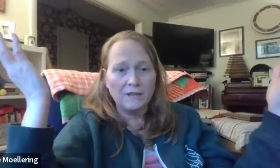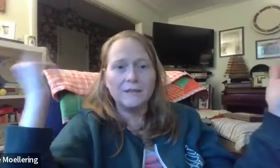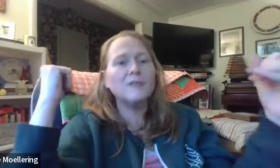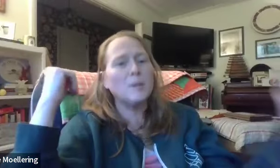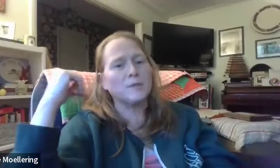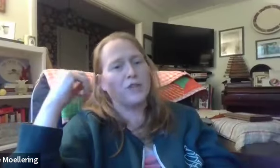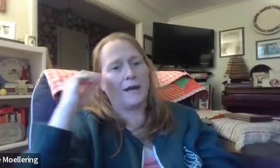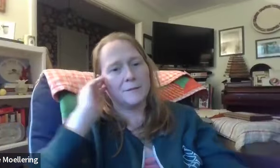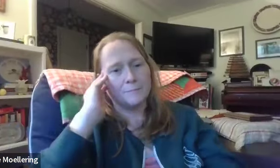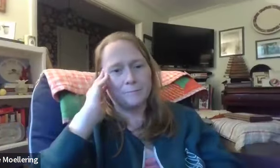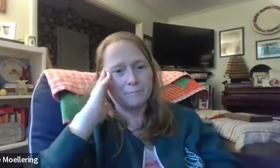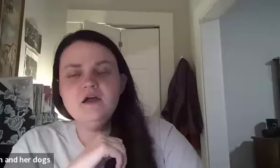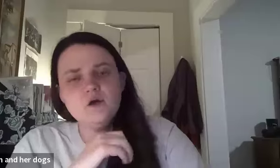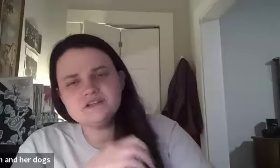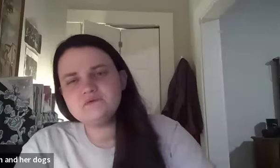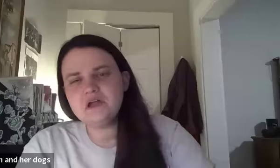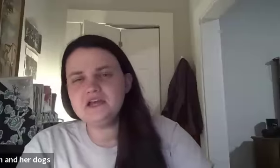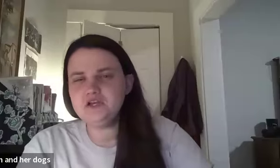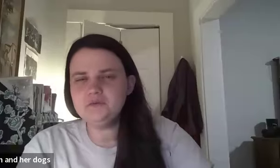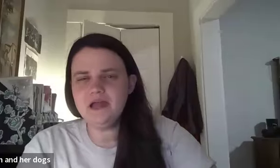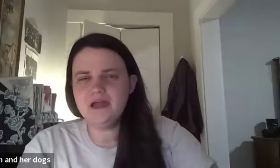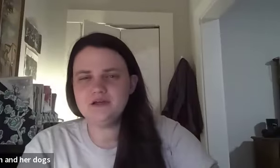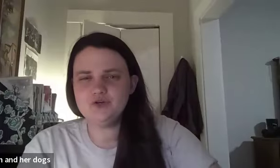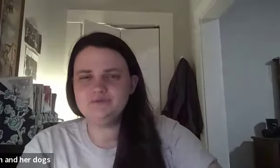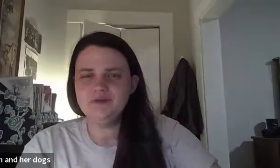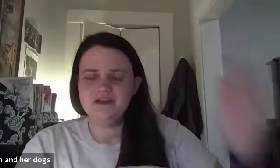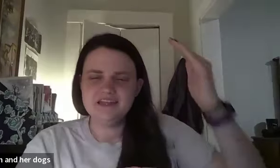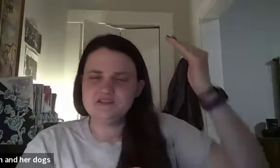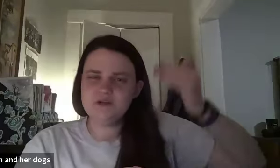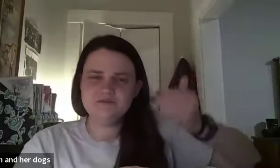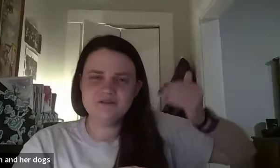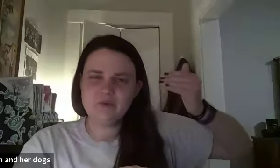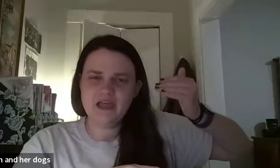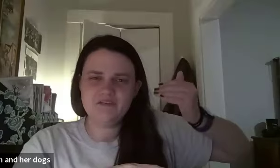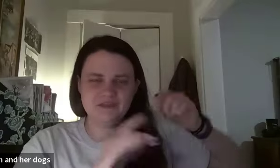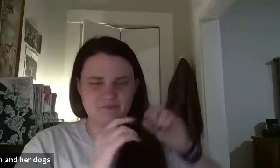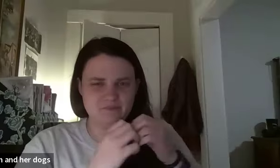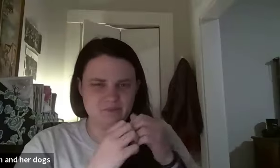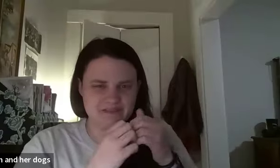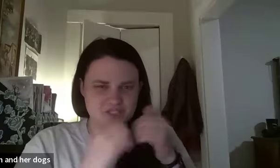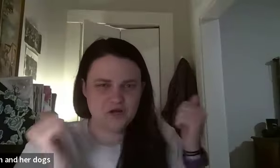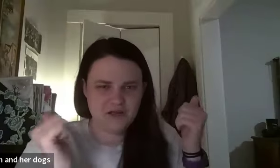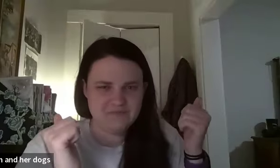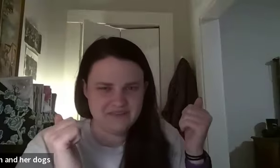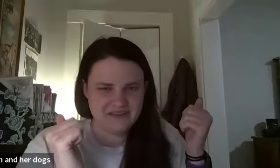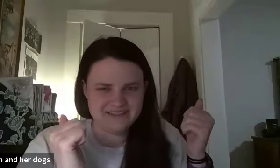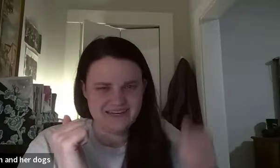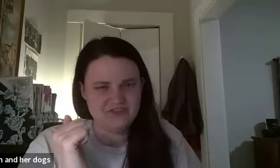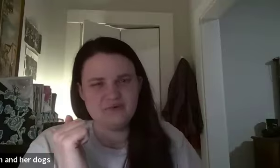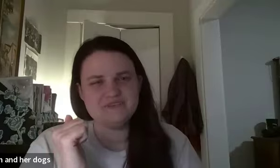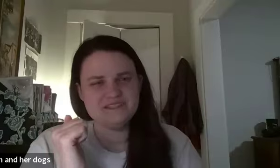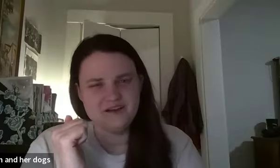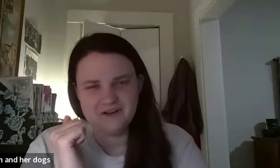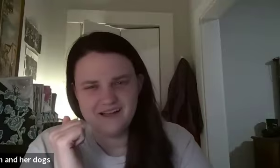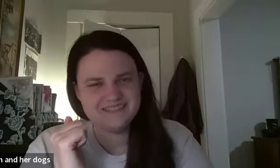session. I'll double check. Yeah, because like I knew we had a good. It's always whenever we have like we chunk up things that it throws us off our class